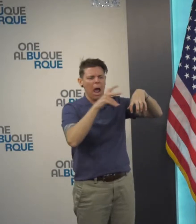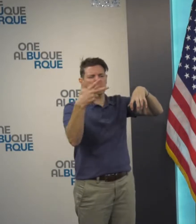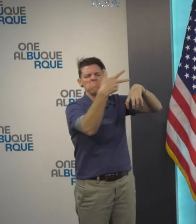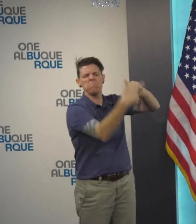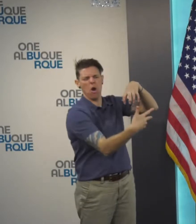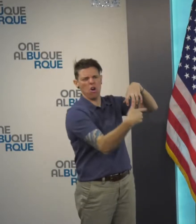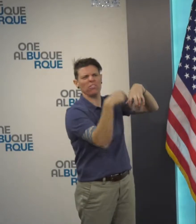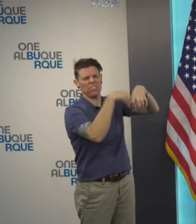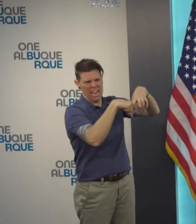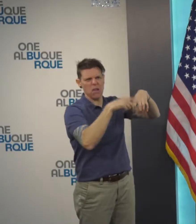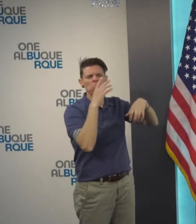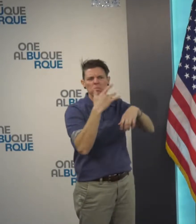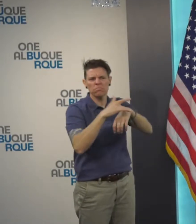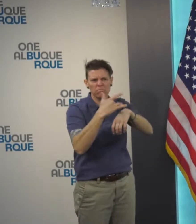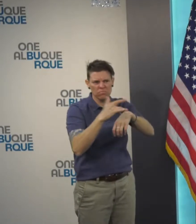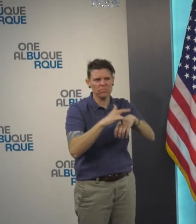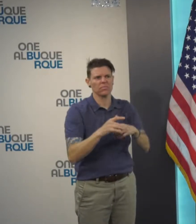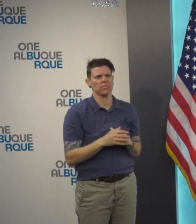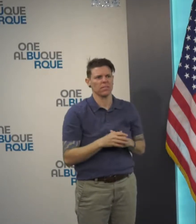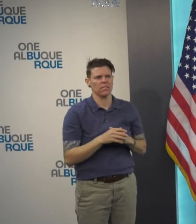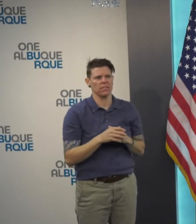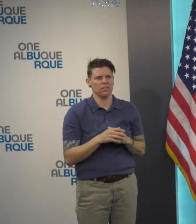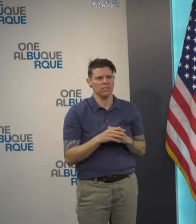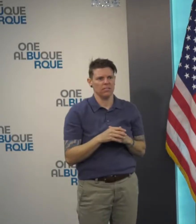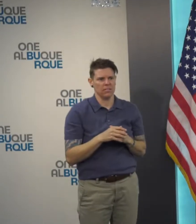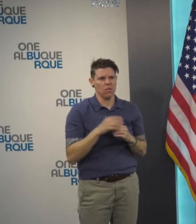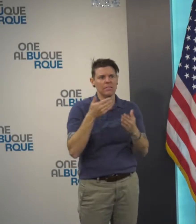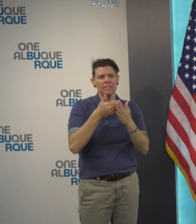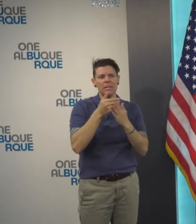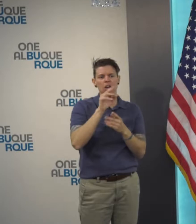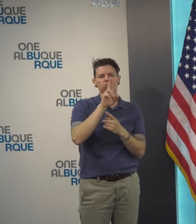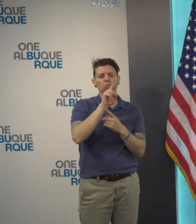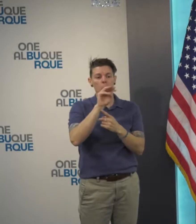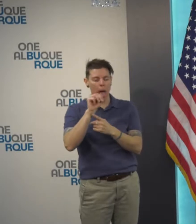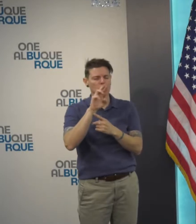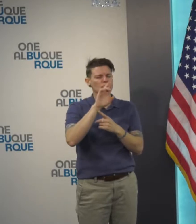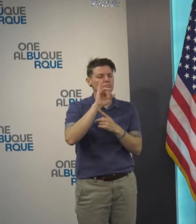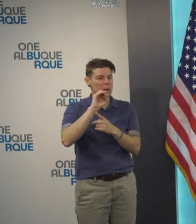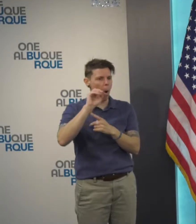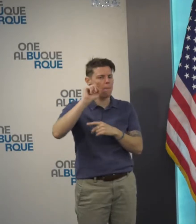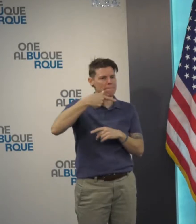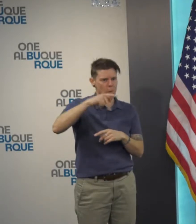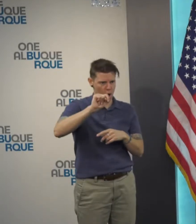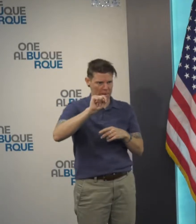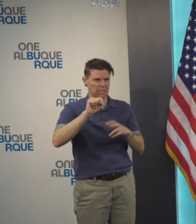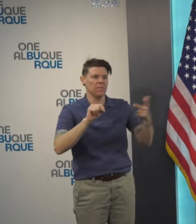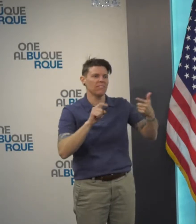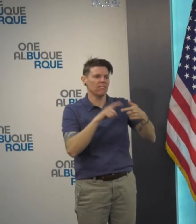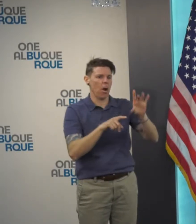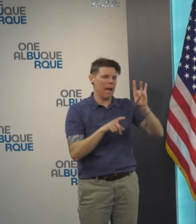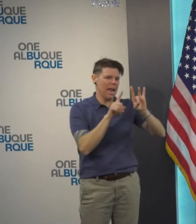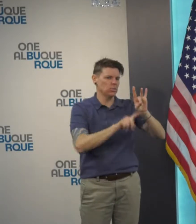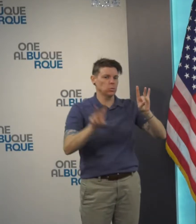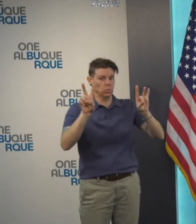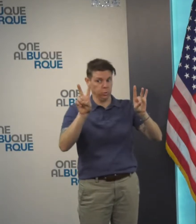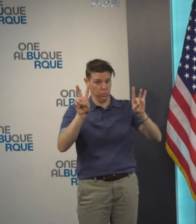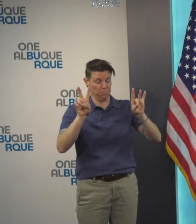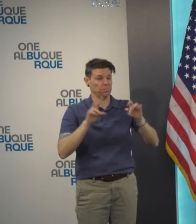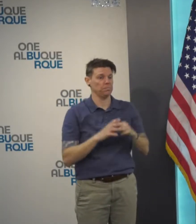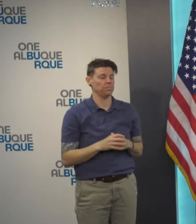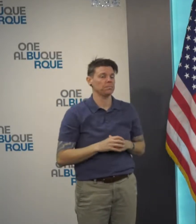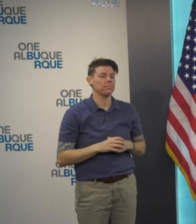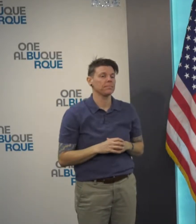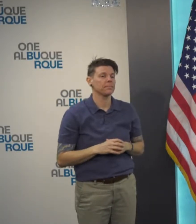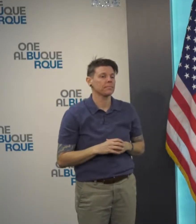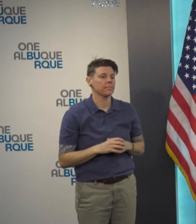Service Center. And it's going to be operational from 9 a.m. to 2 p.m. for your free wireless needs. We also want to mention